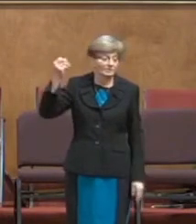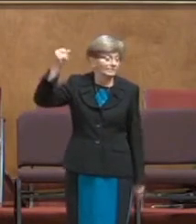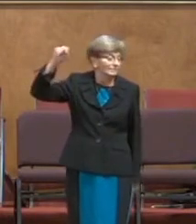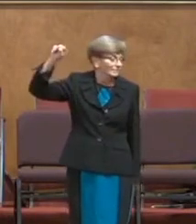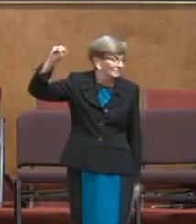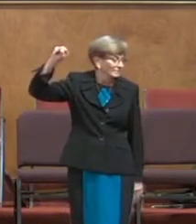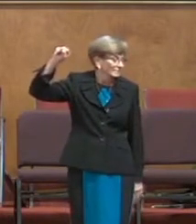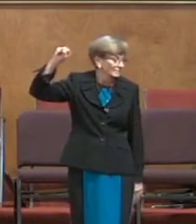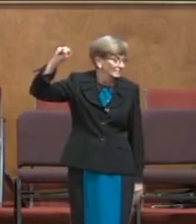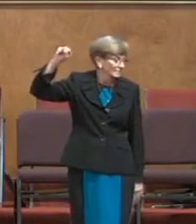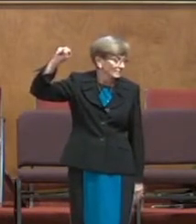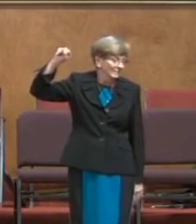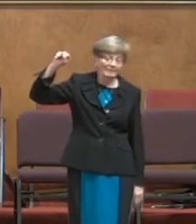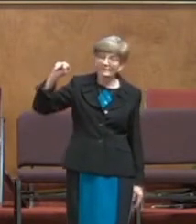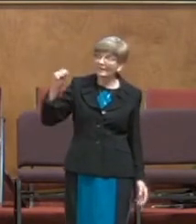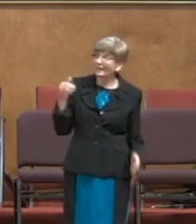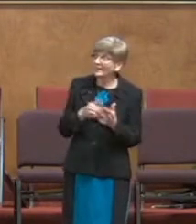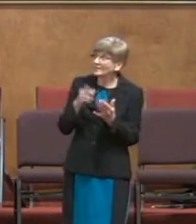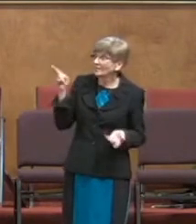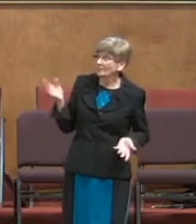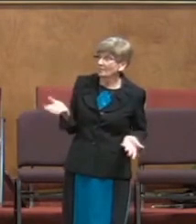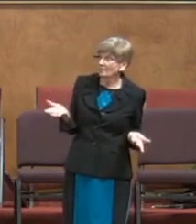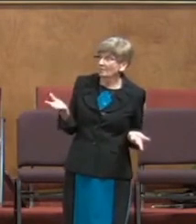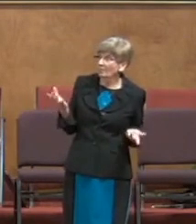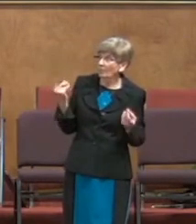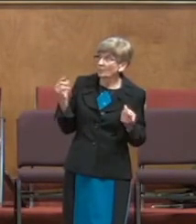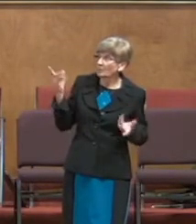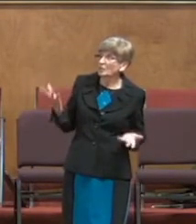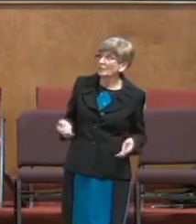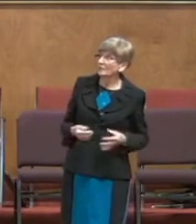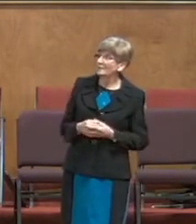you. What are you going to do about it?